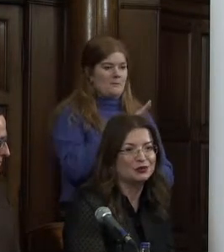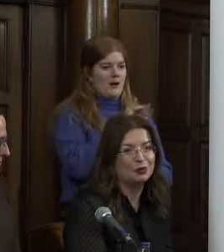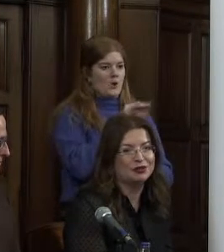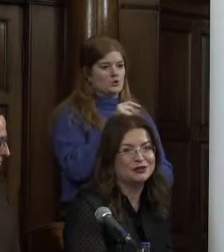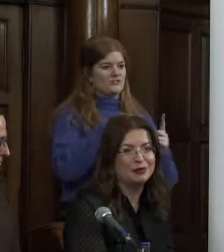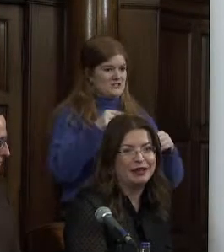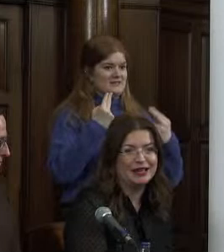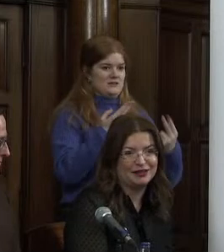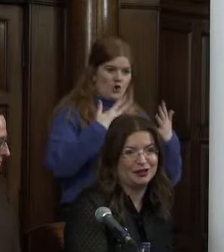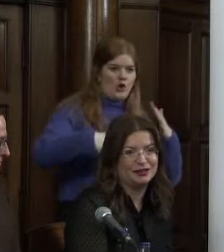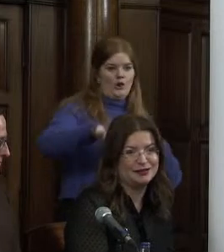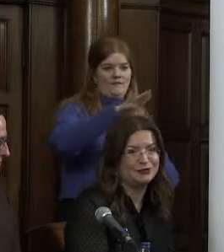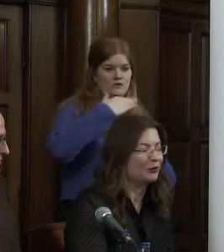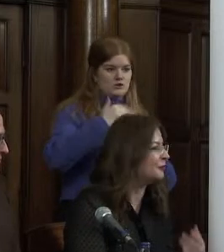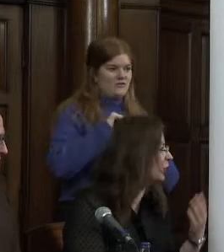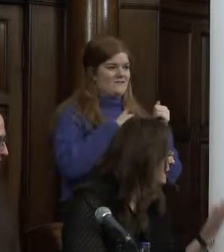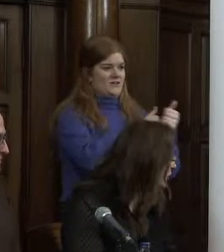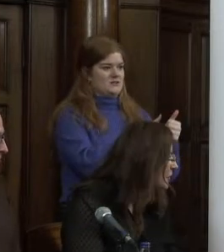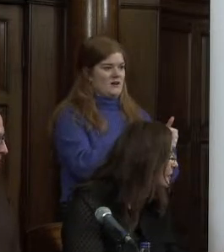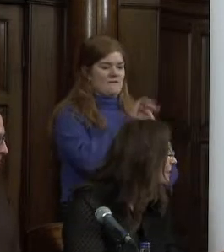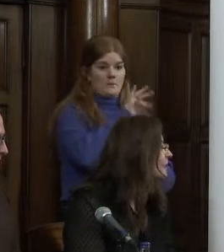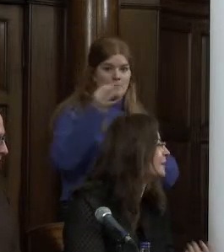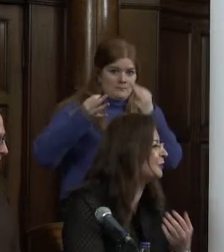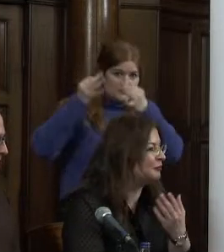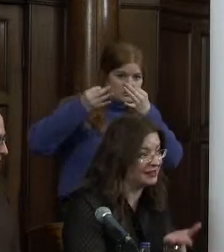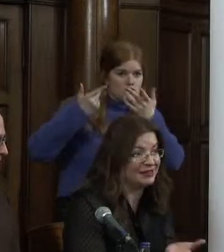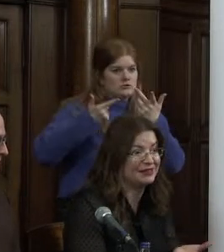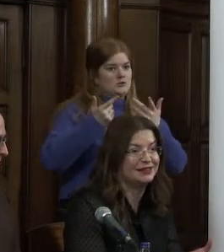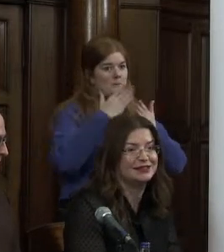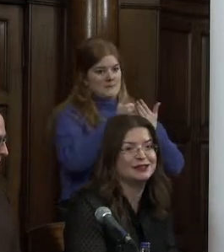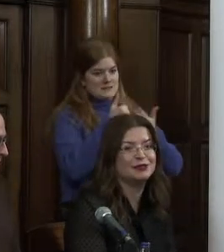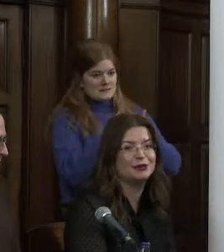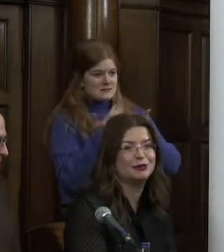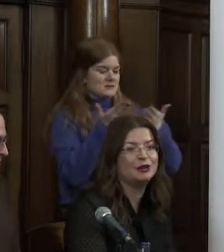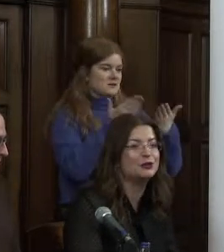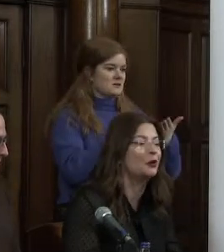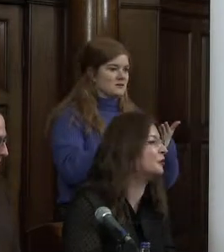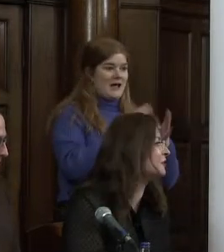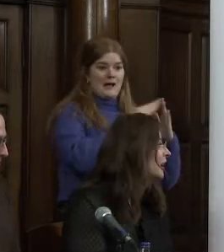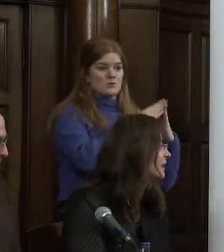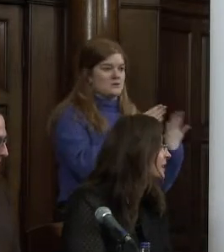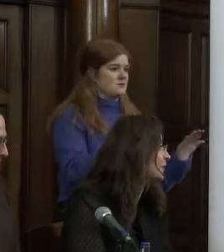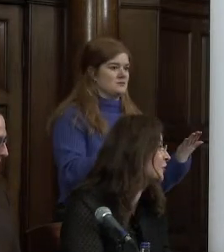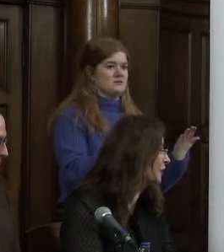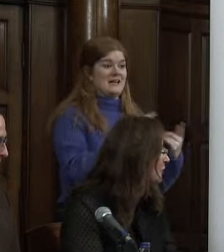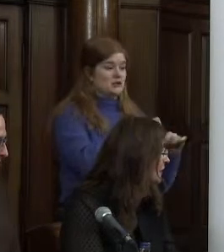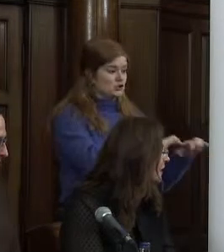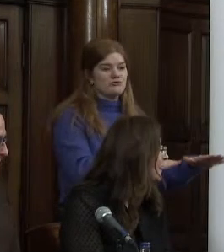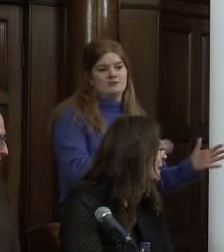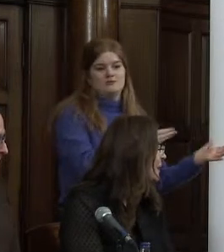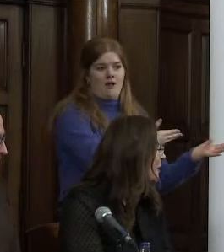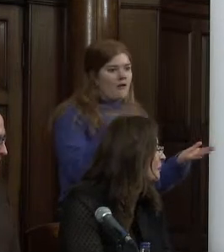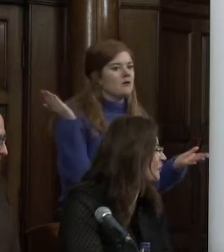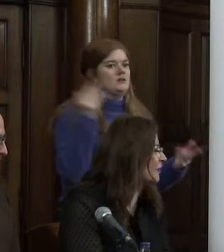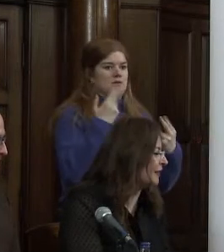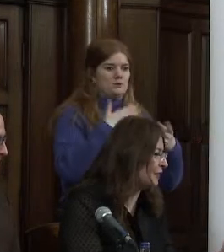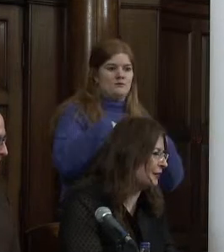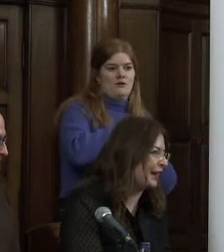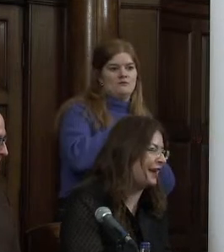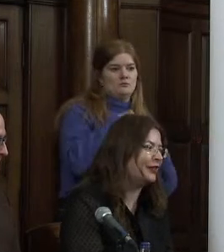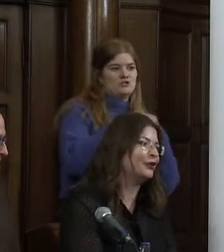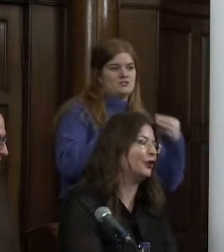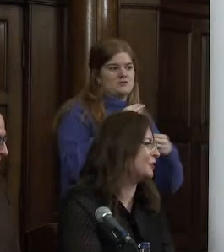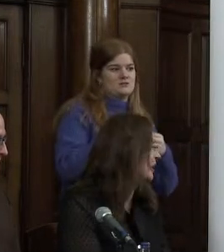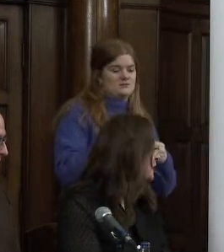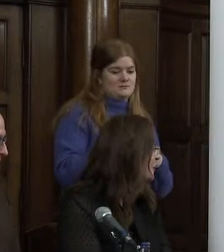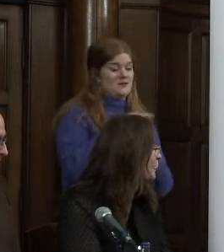needs us all to be its advocates, from politicians to businesses to households and even children. And they